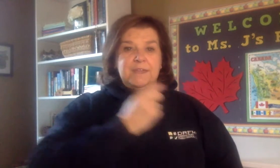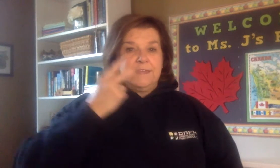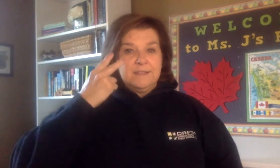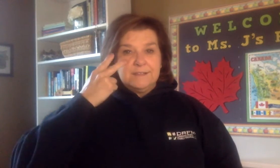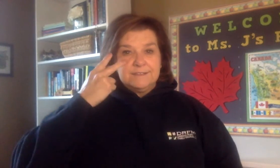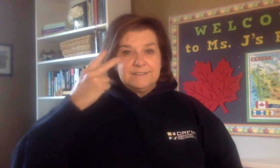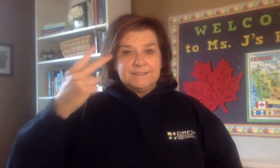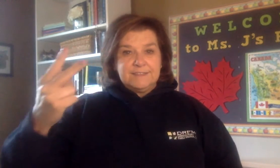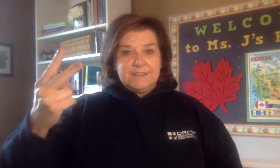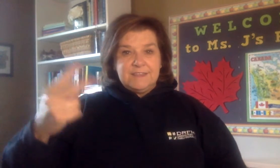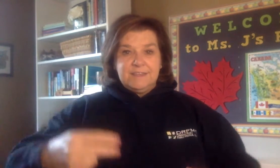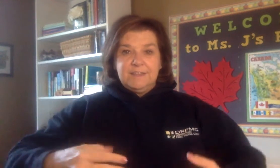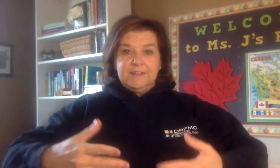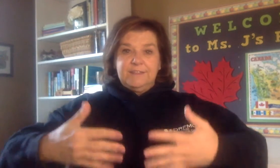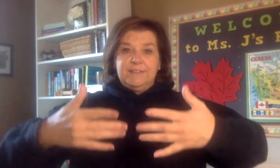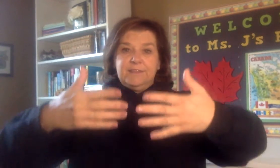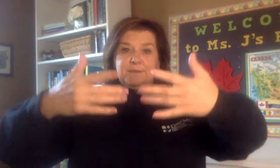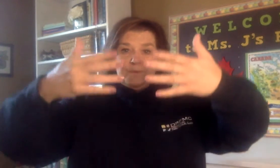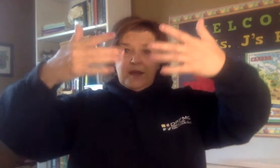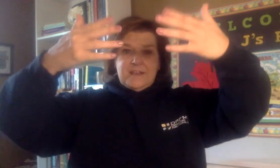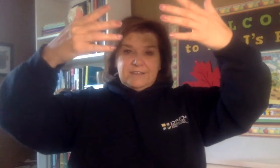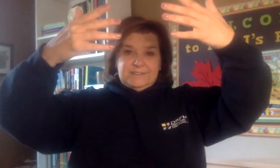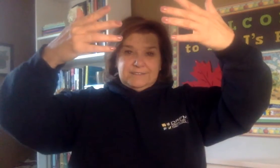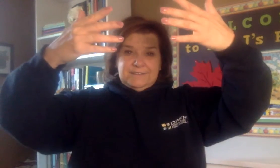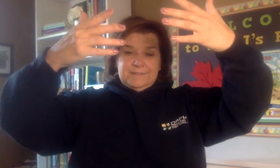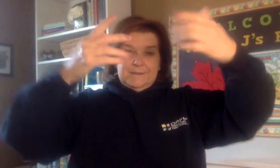we see thee rise,